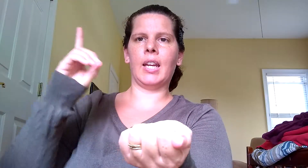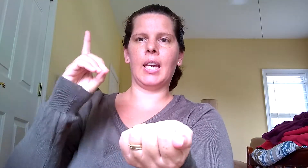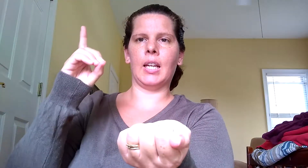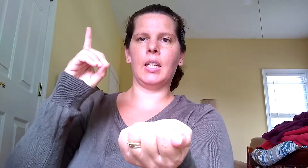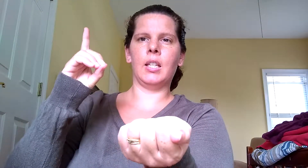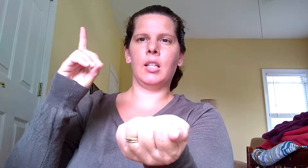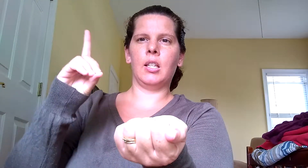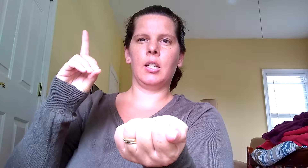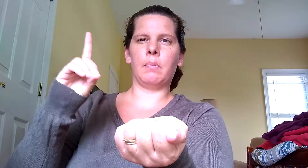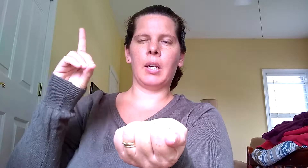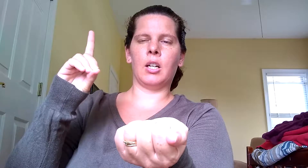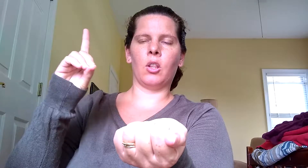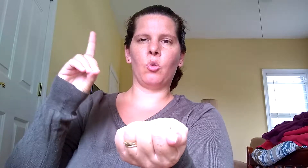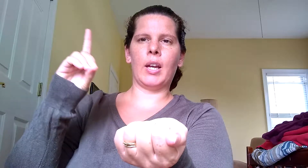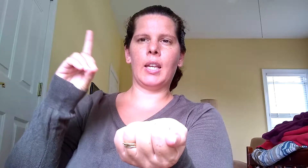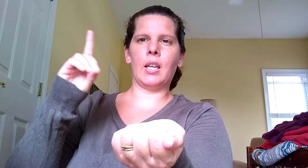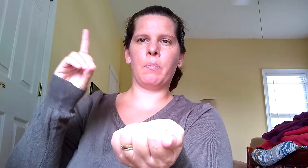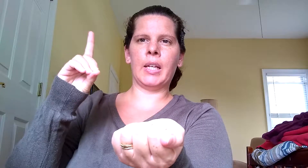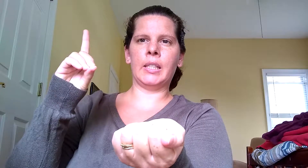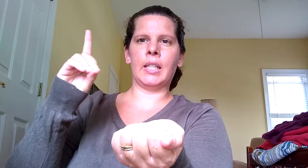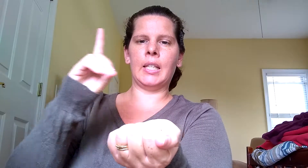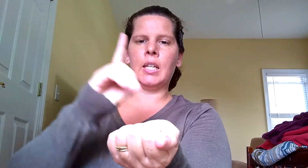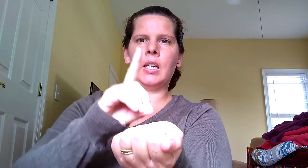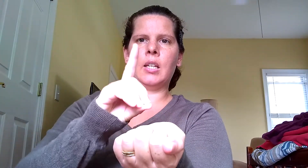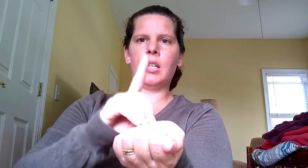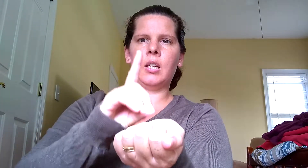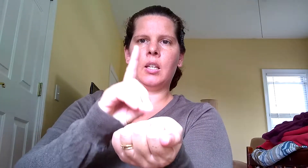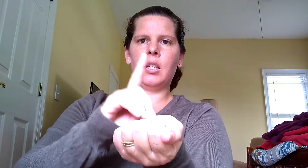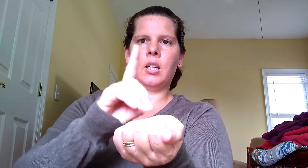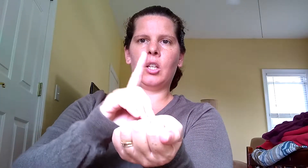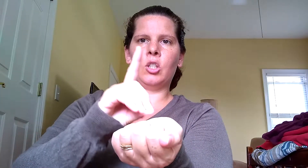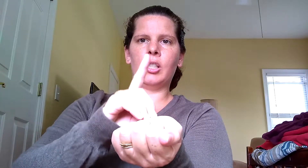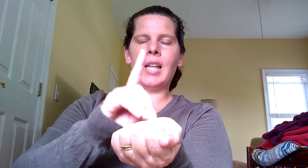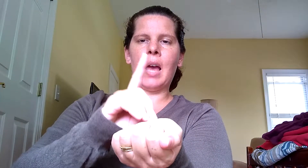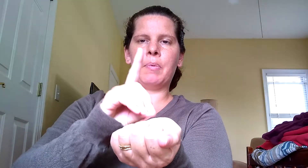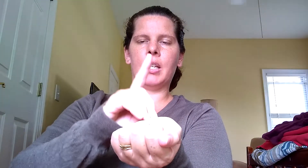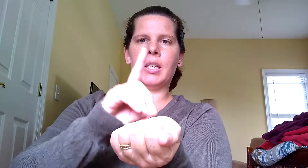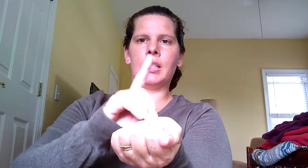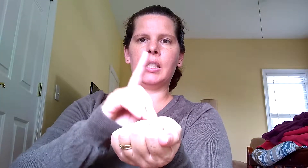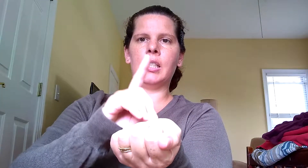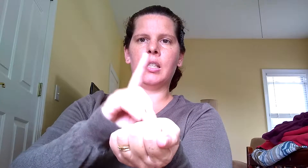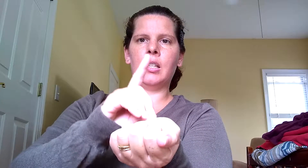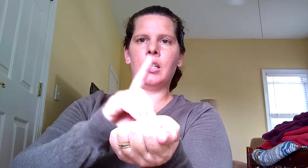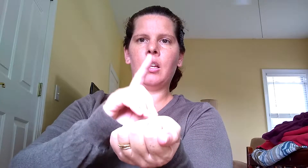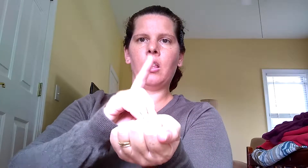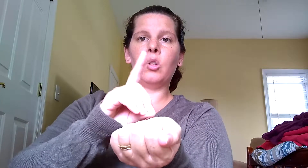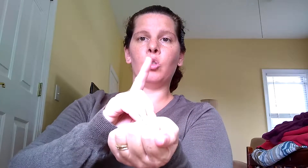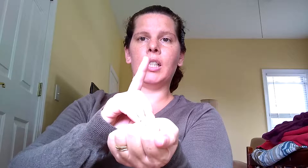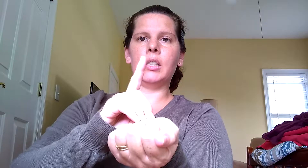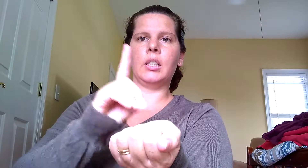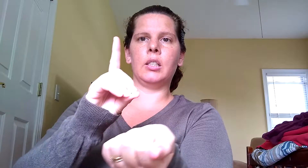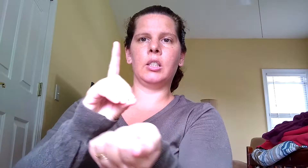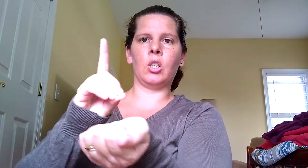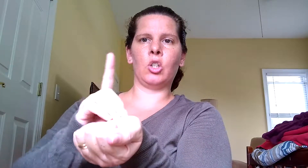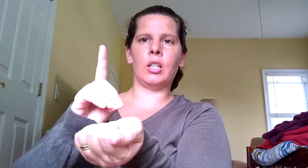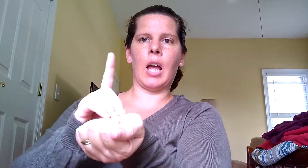hand. The right hand makes a D, and you just tap it against the wrist. So you're a